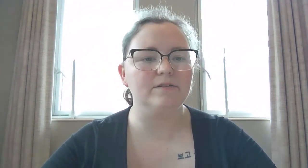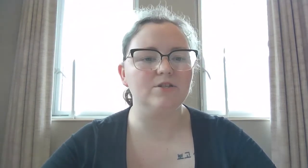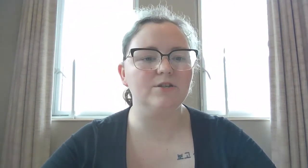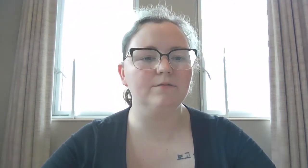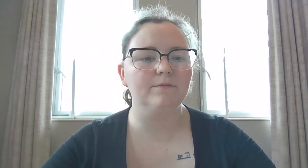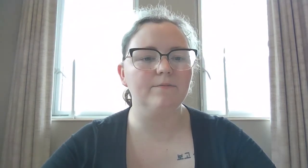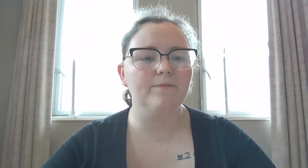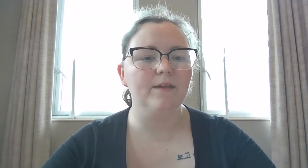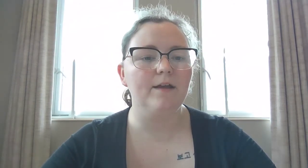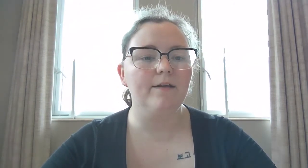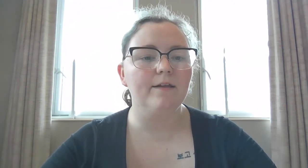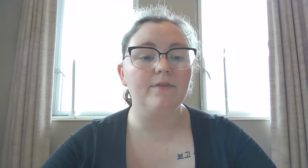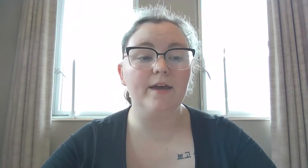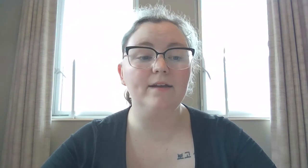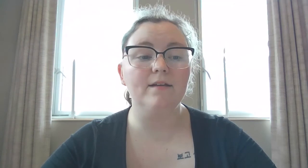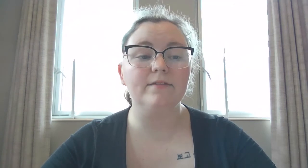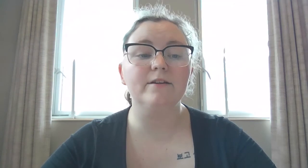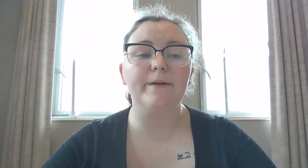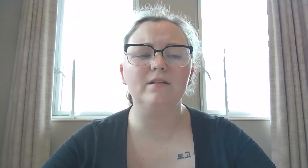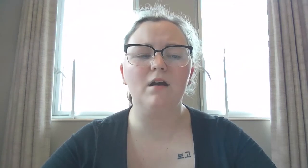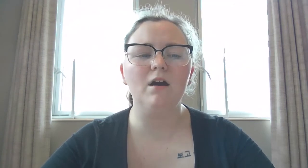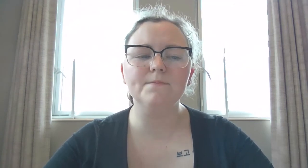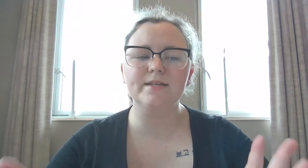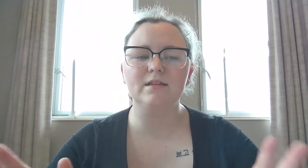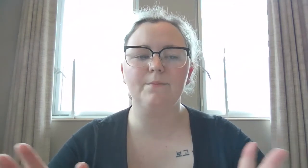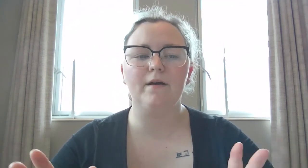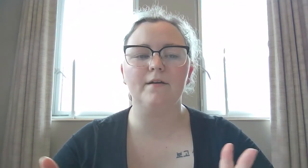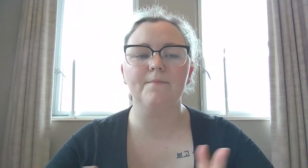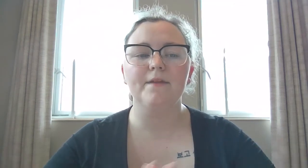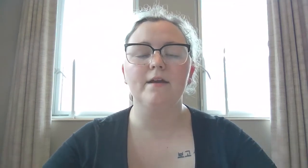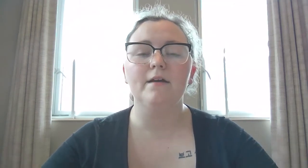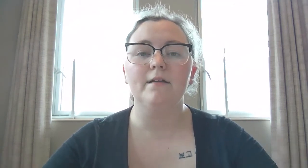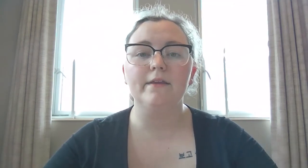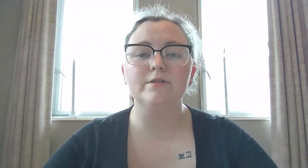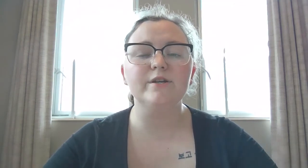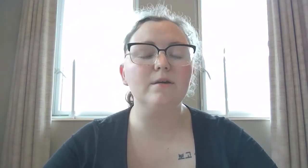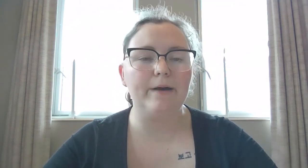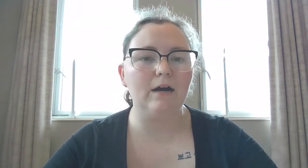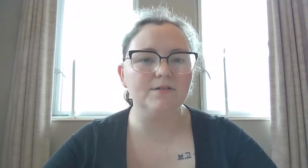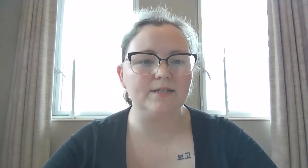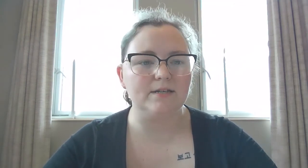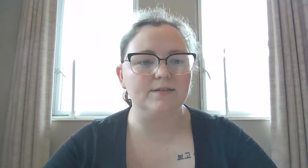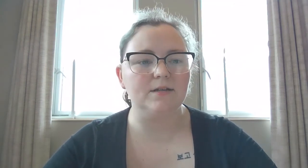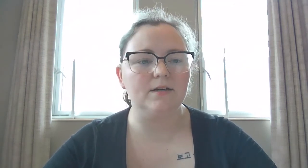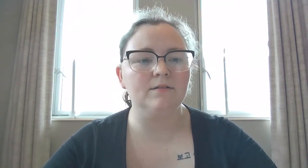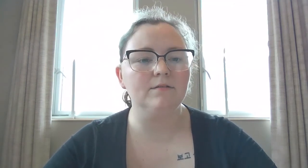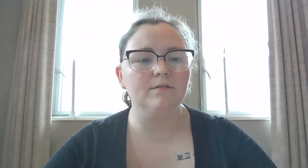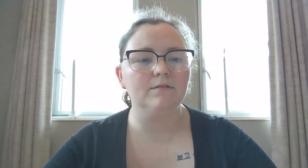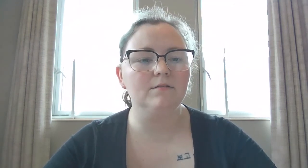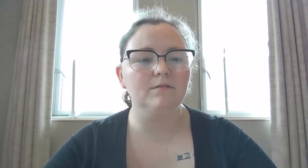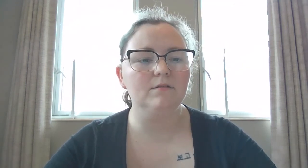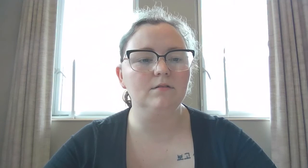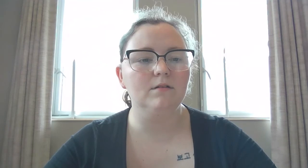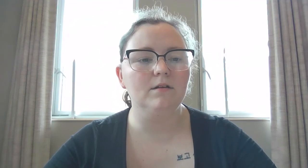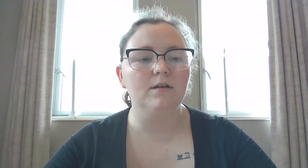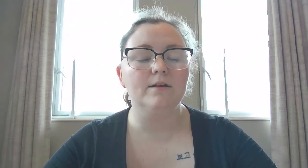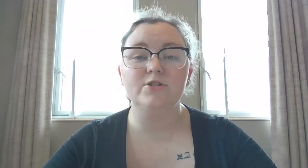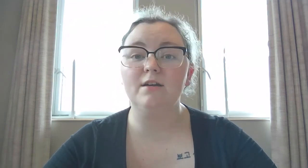inch. Then they're about an arm's length apart, and Jacob bows to Esau. Jacob